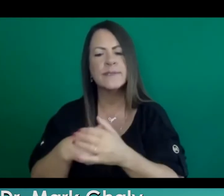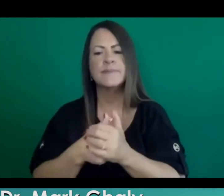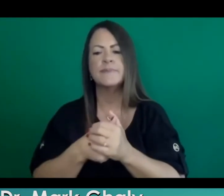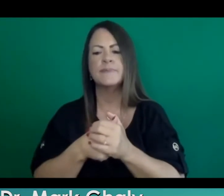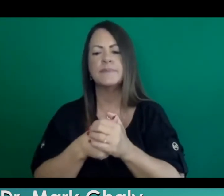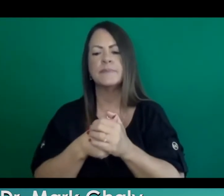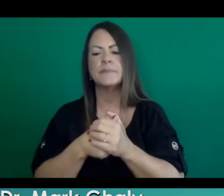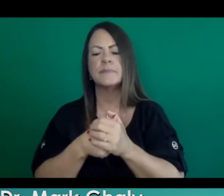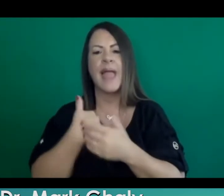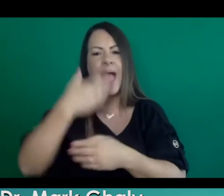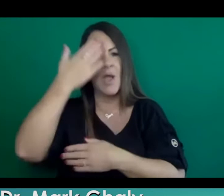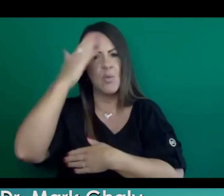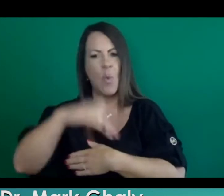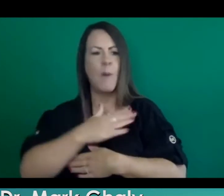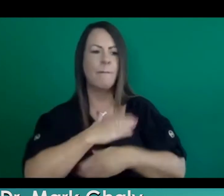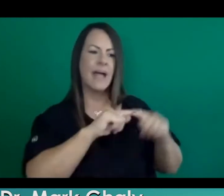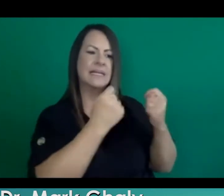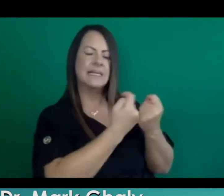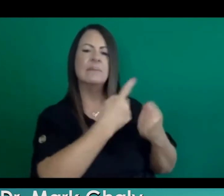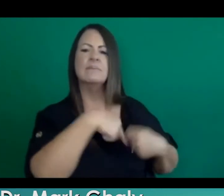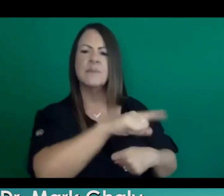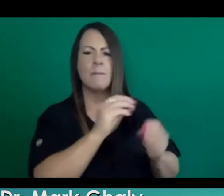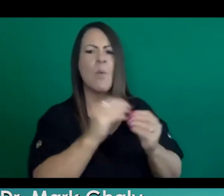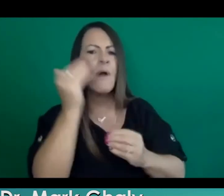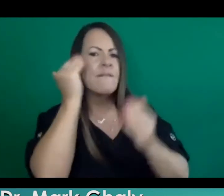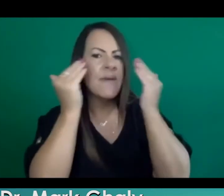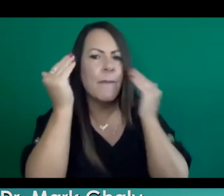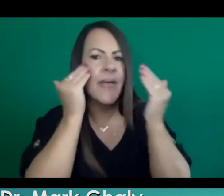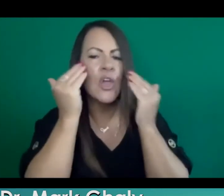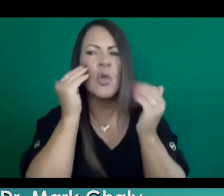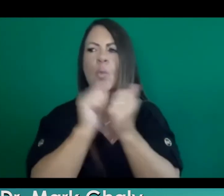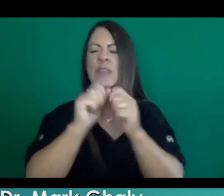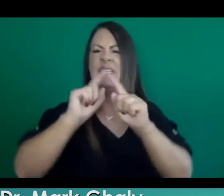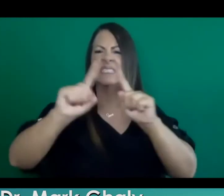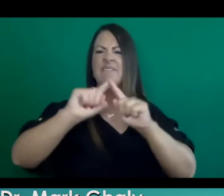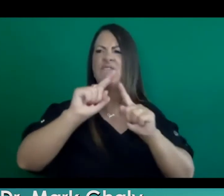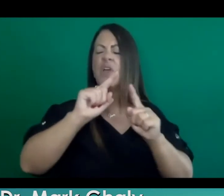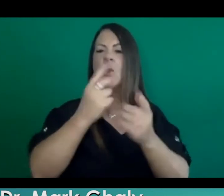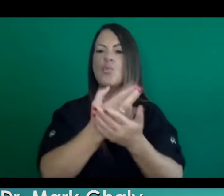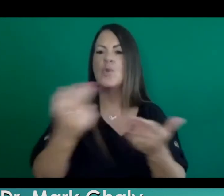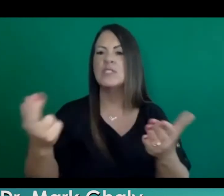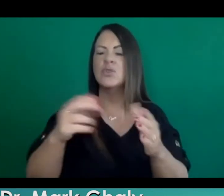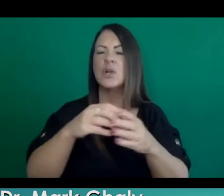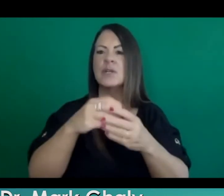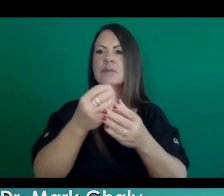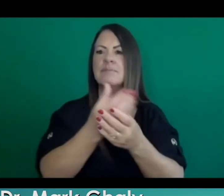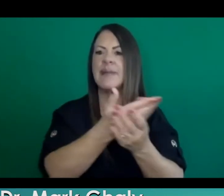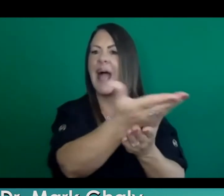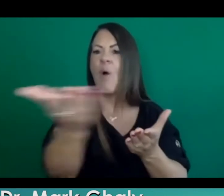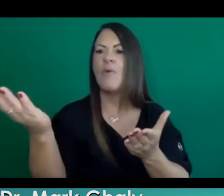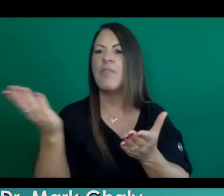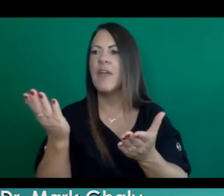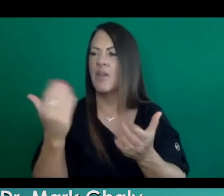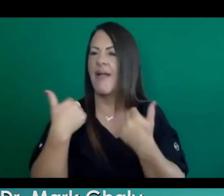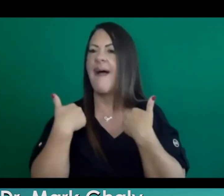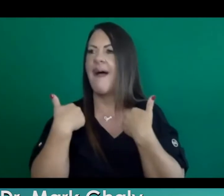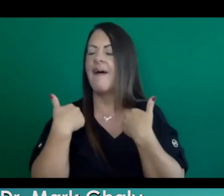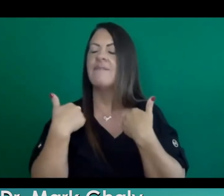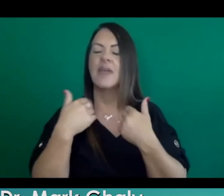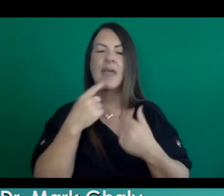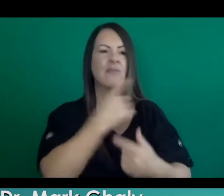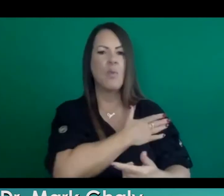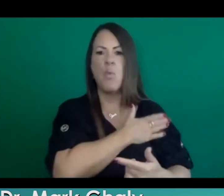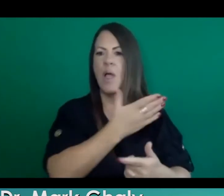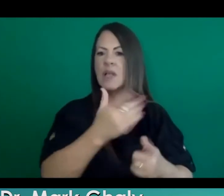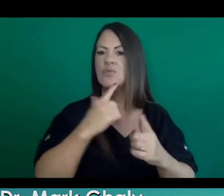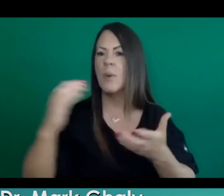I know my team is familiar with so many of the various resources out there, and we do have an openness and willingness to partner as